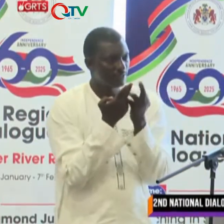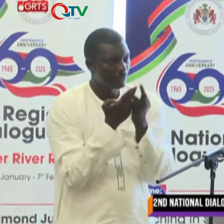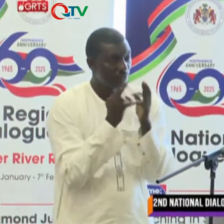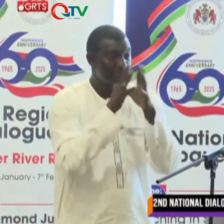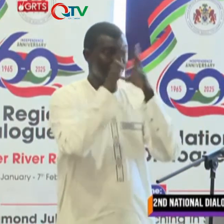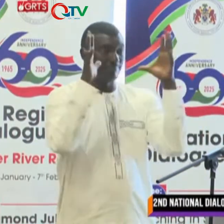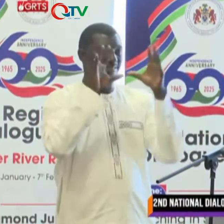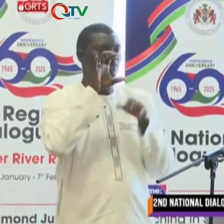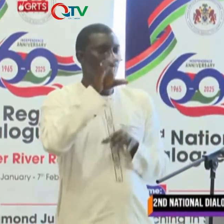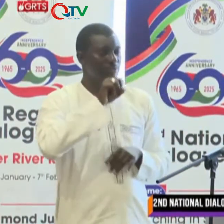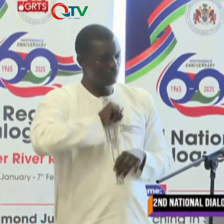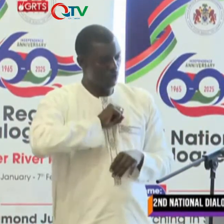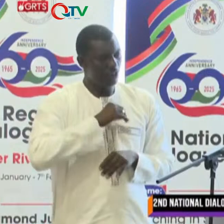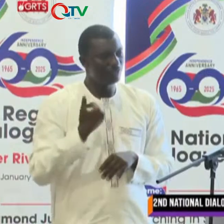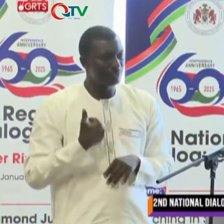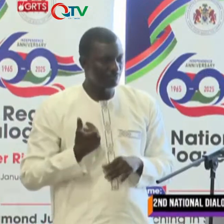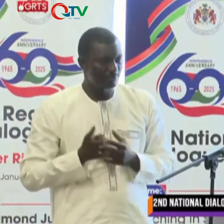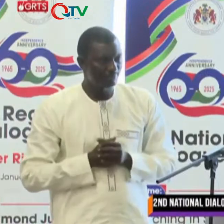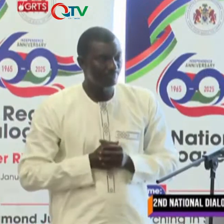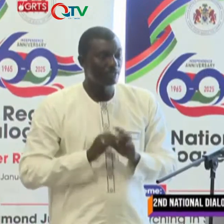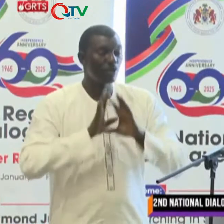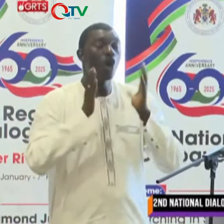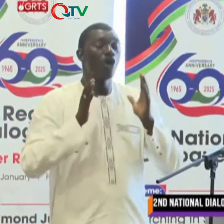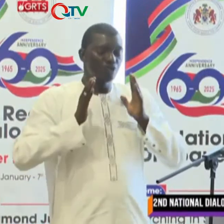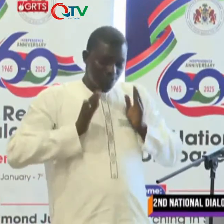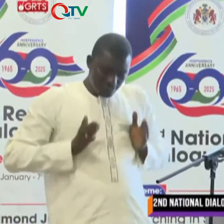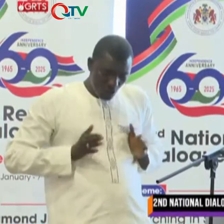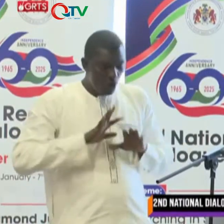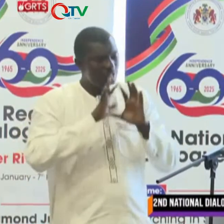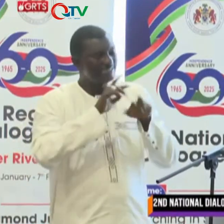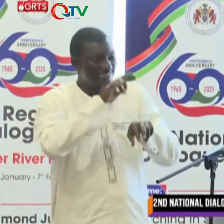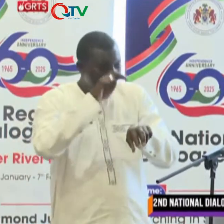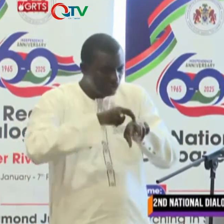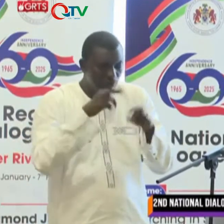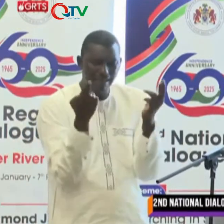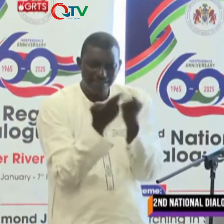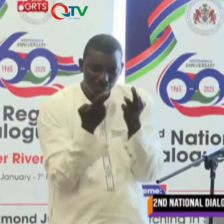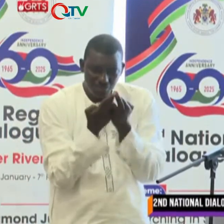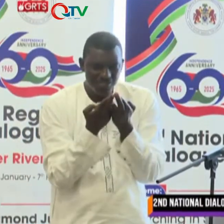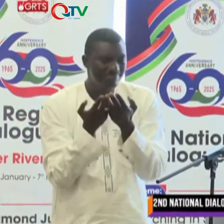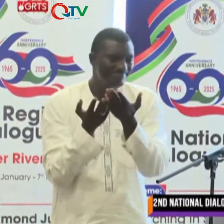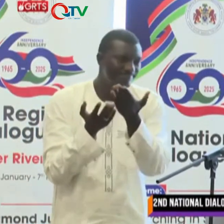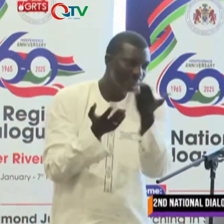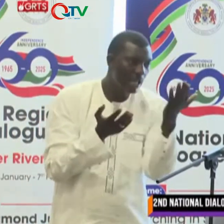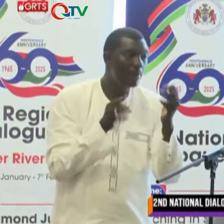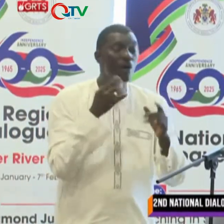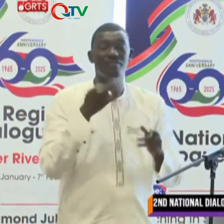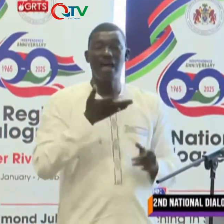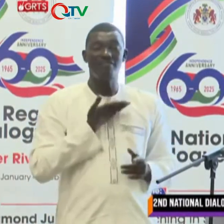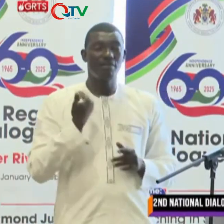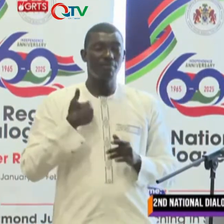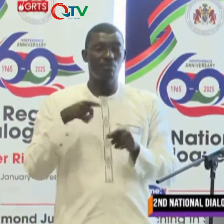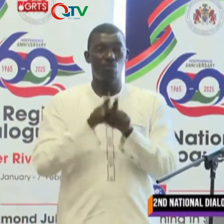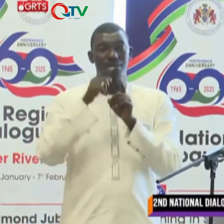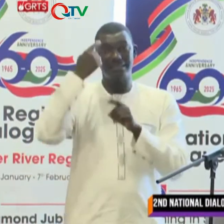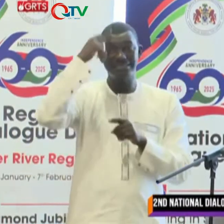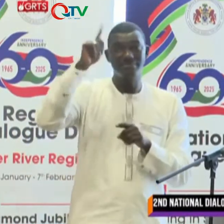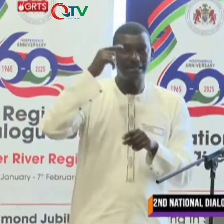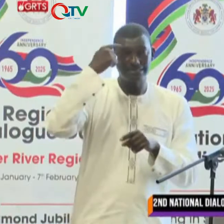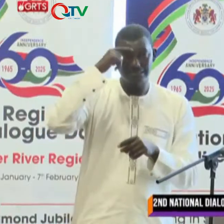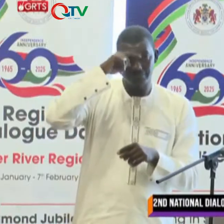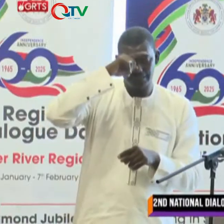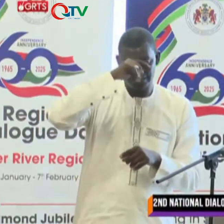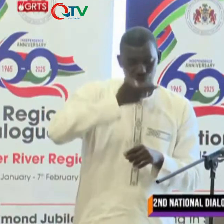nation are its people. You can have all the human resources, natural resources at hand, but you don't have the people with smart brains to